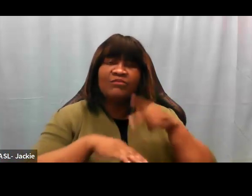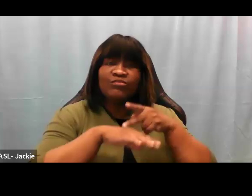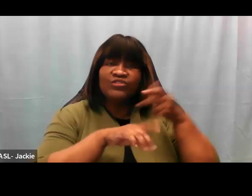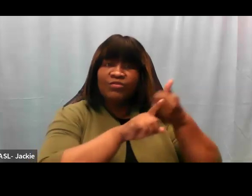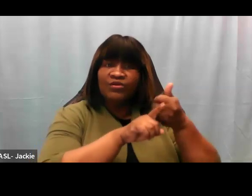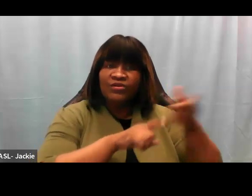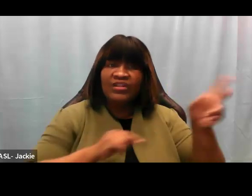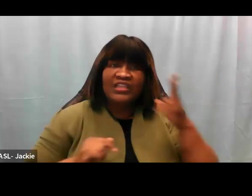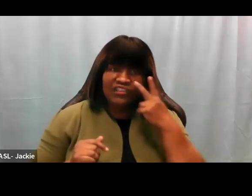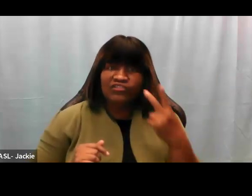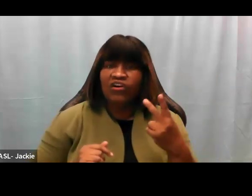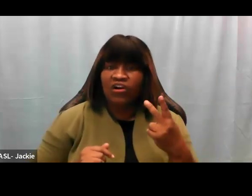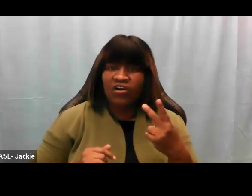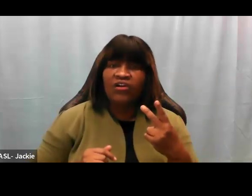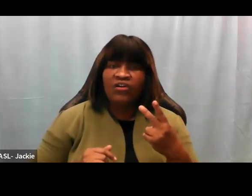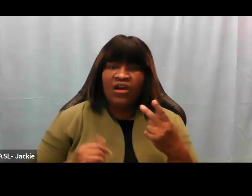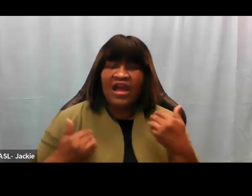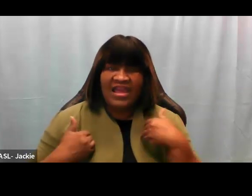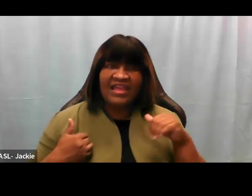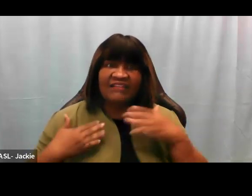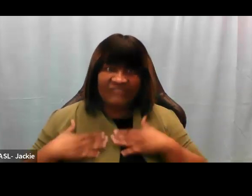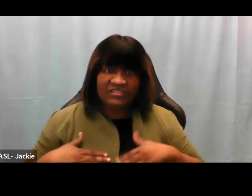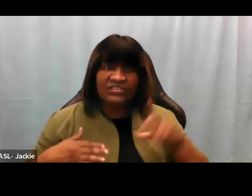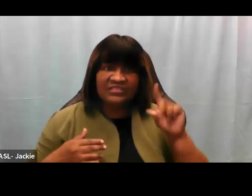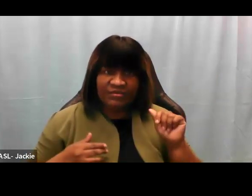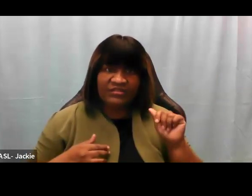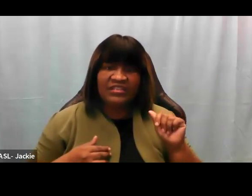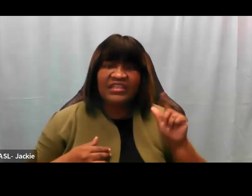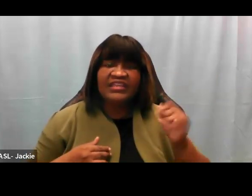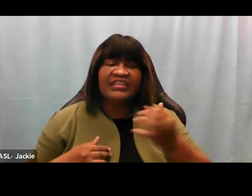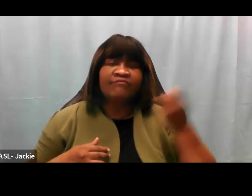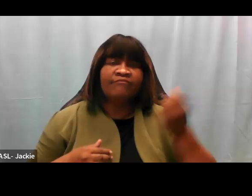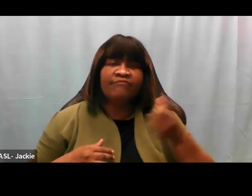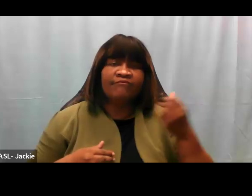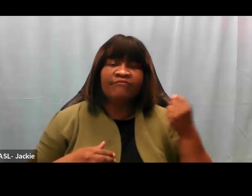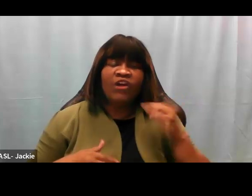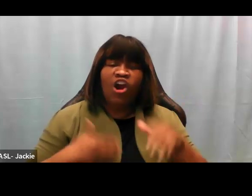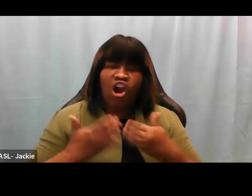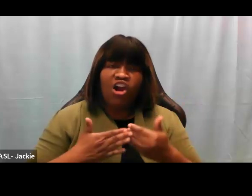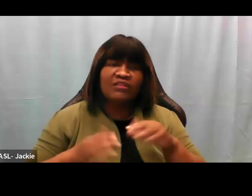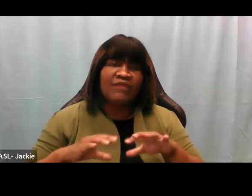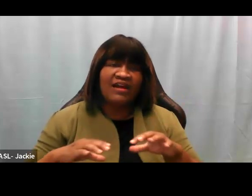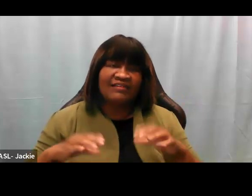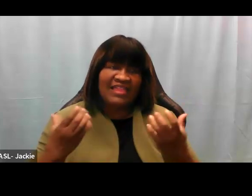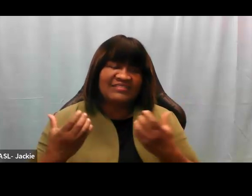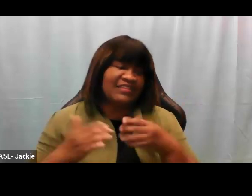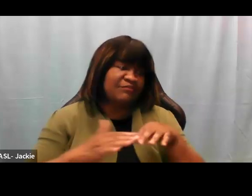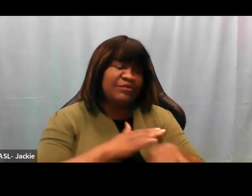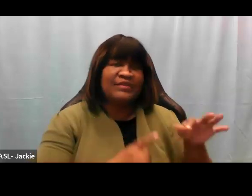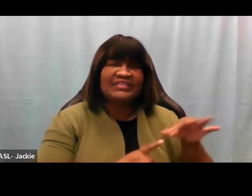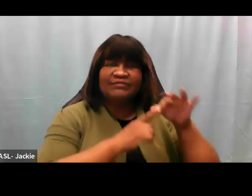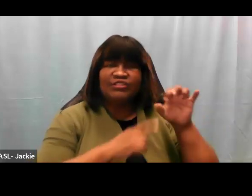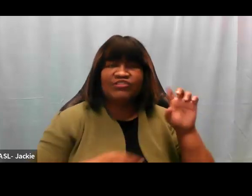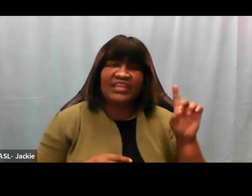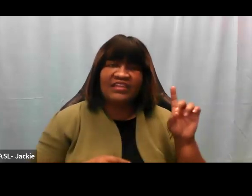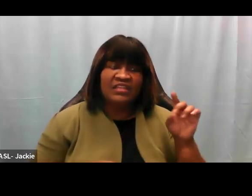saw that I had a physical disability and took me out of all of my classes and placed me into special ed classes because he thought I would be